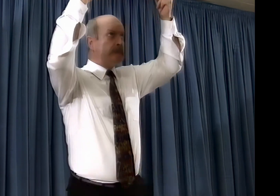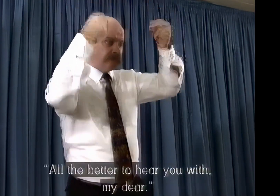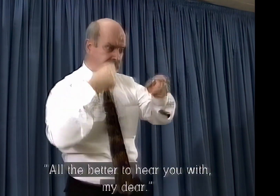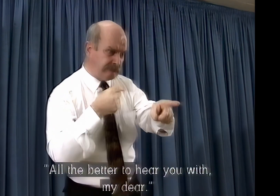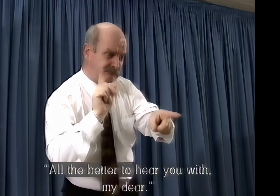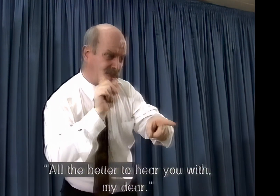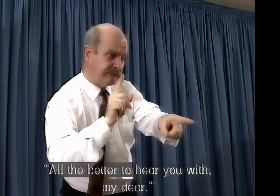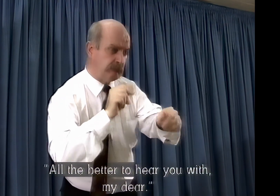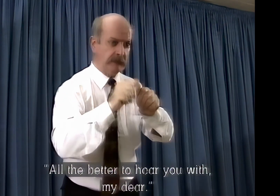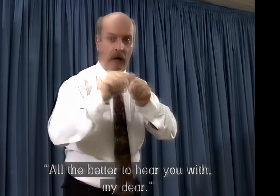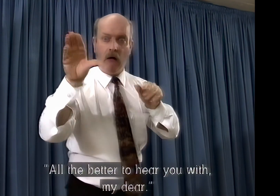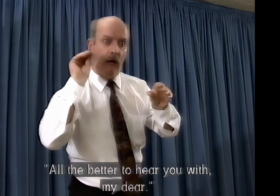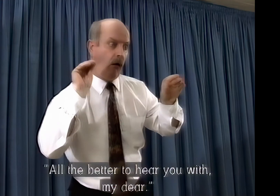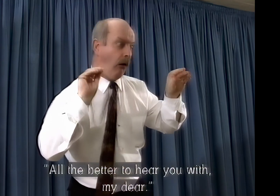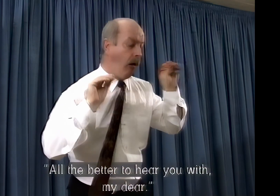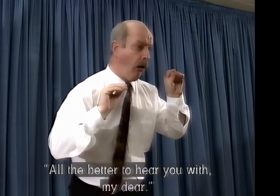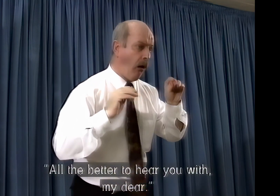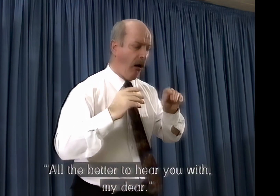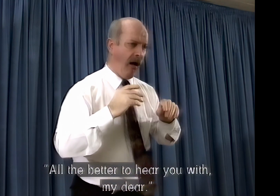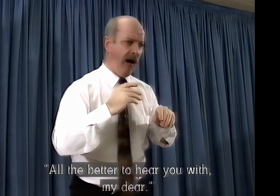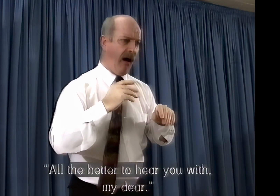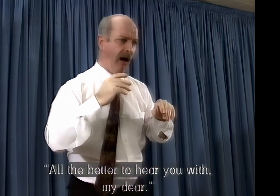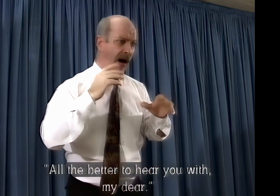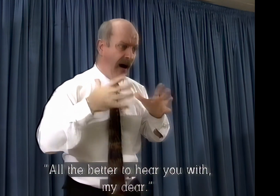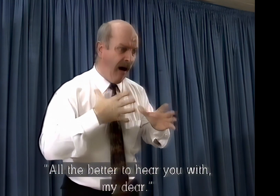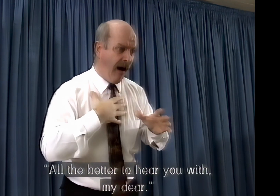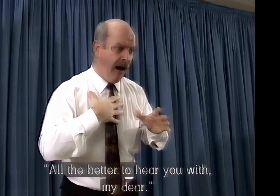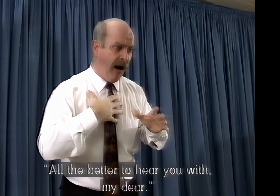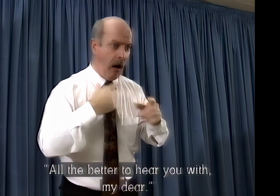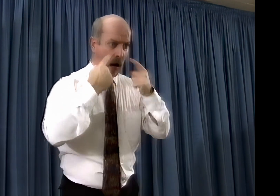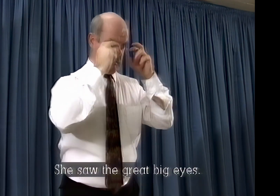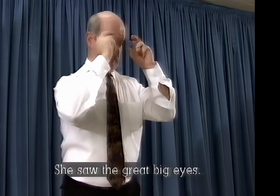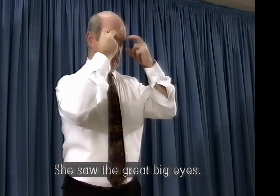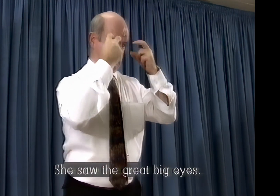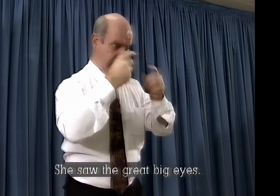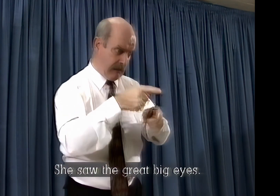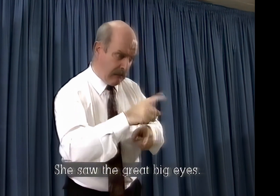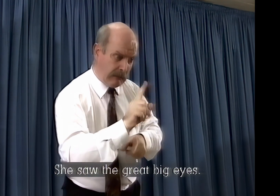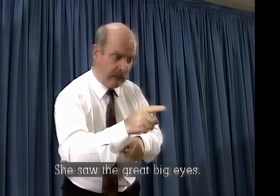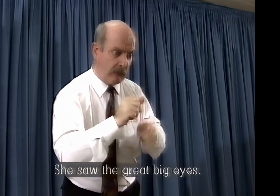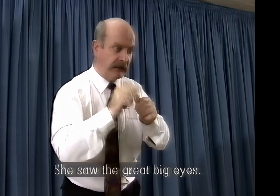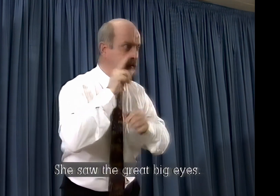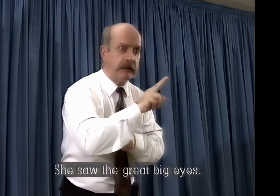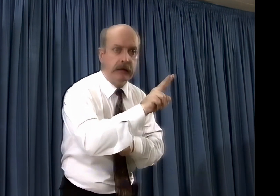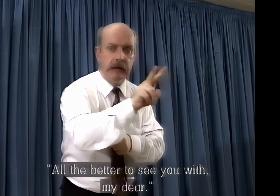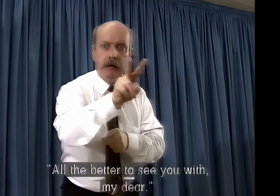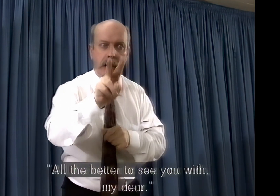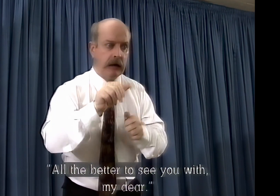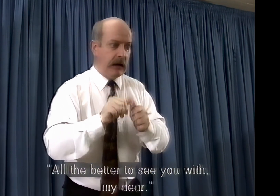and saw Grandma with these great big ears. And she said, "These are all the better to hear with, my dear." And saw her with great big eyes, and she said,